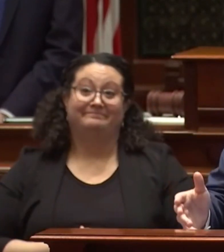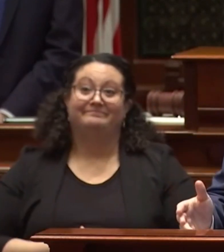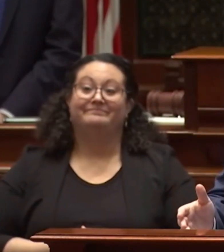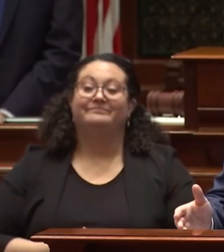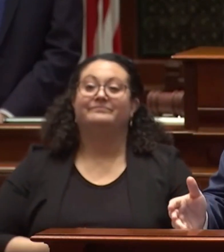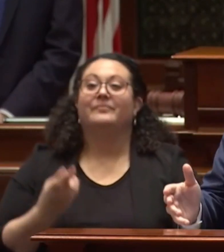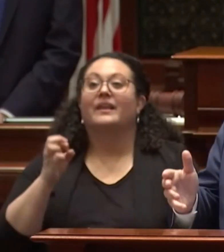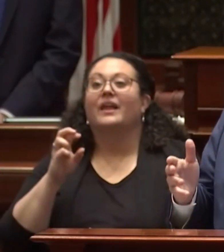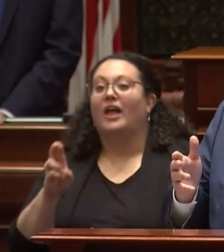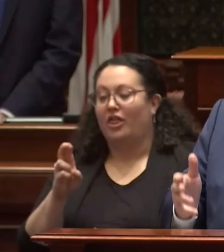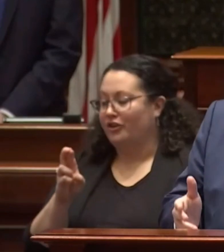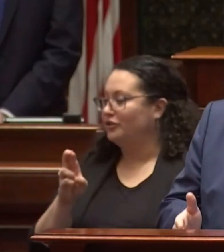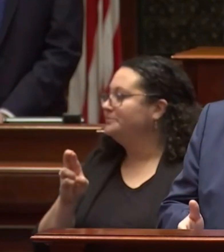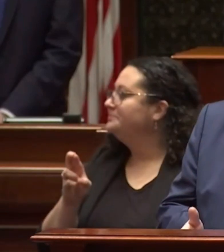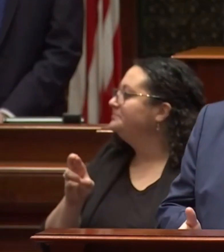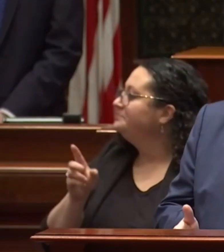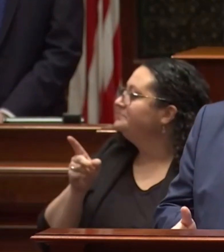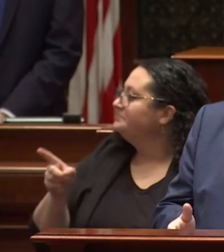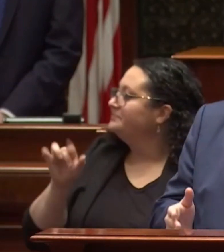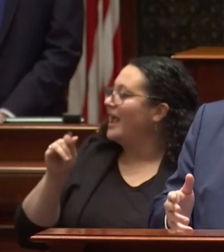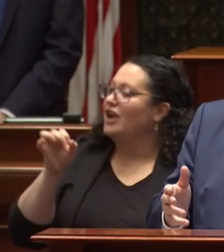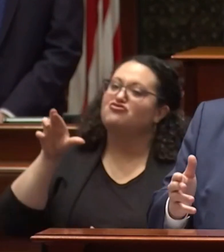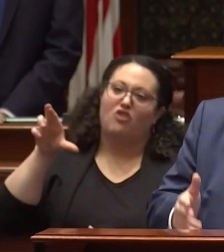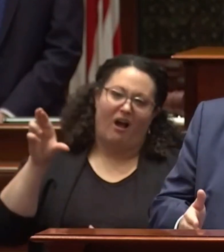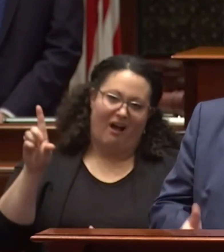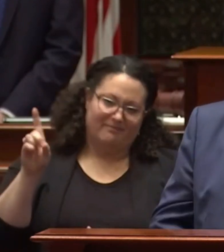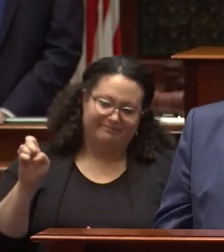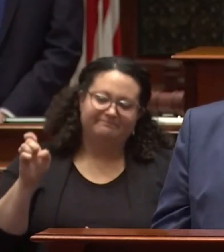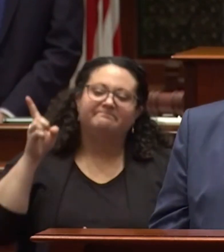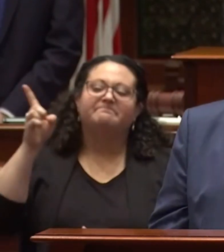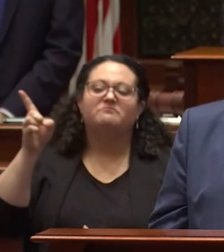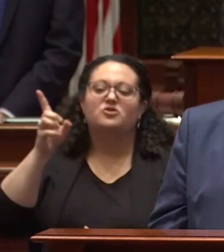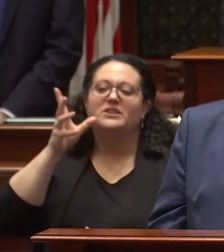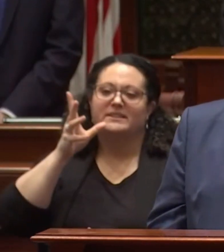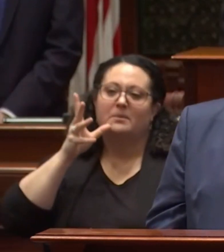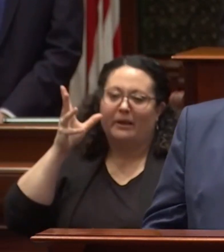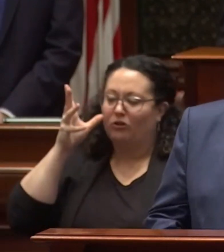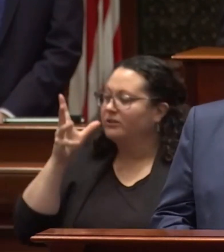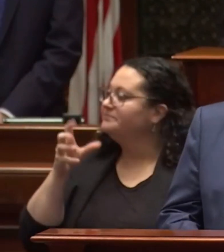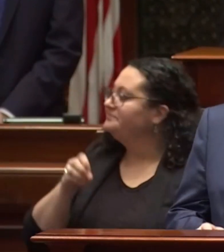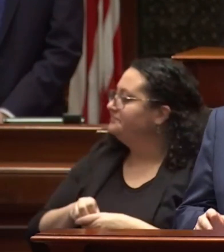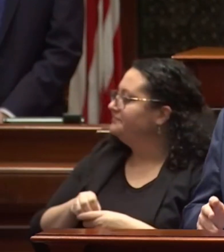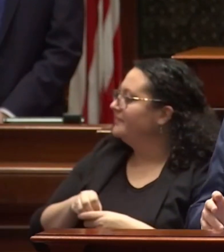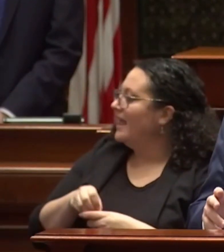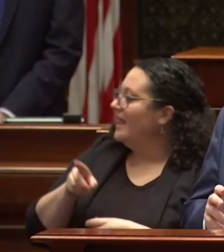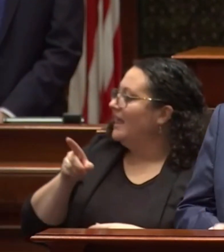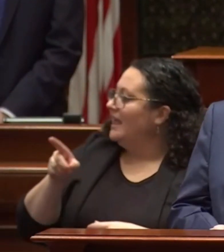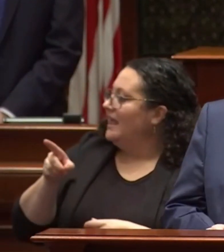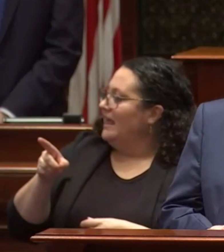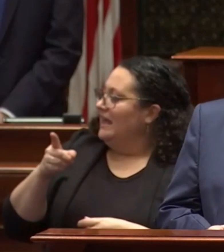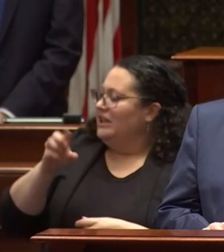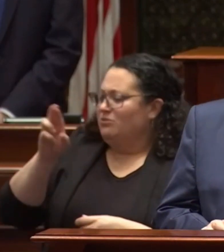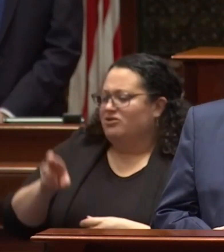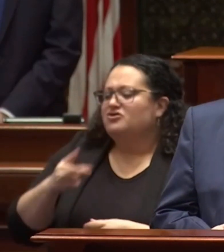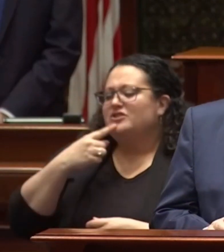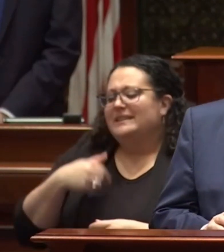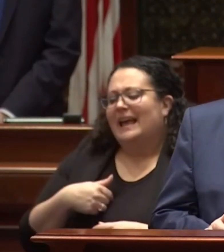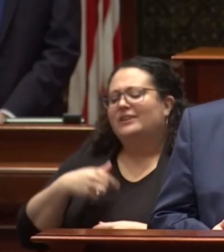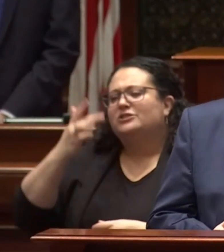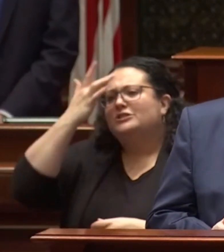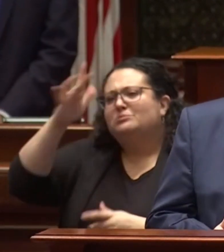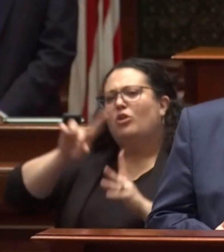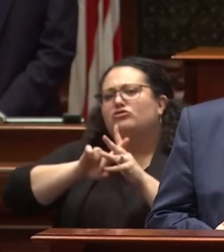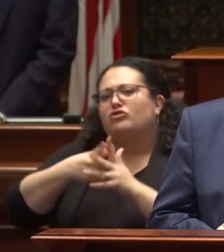Heather Andrade is a Rochester parent, and when I recently visited with her, she told me that Smart Start has